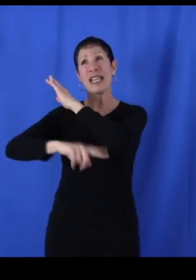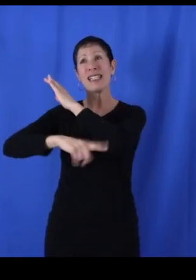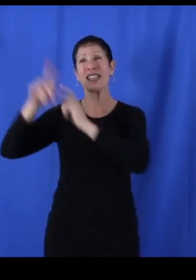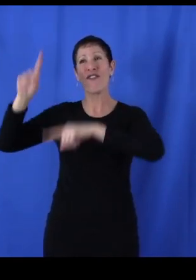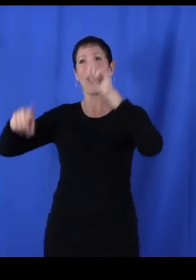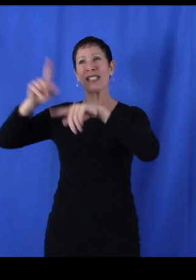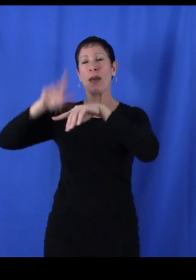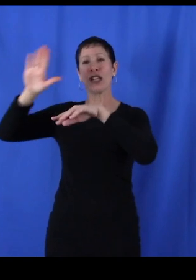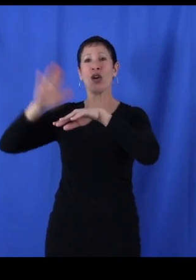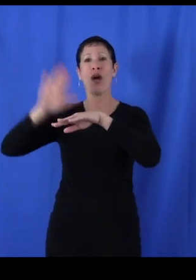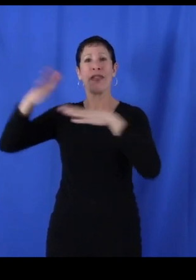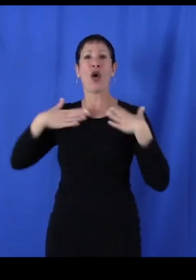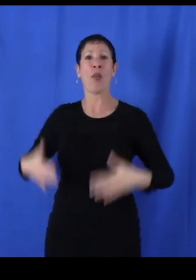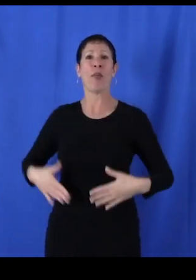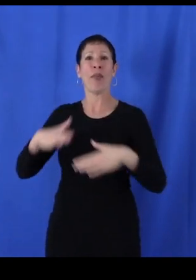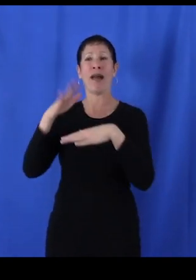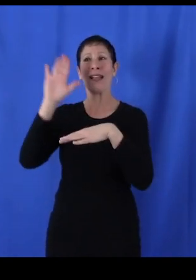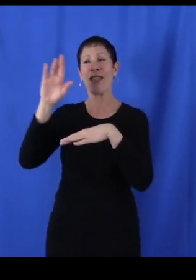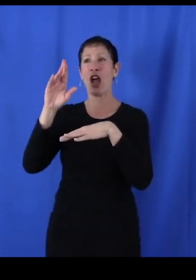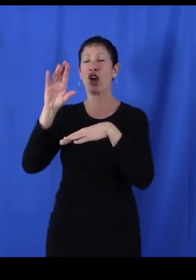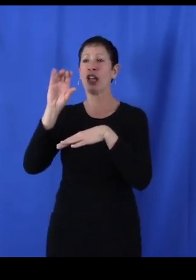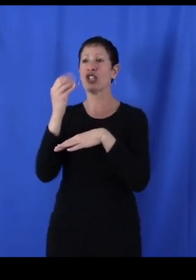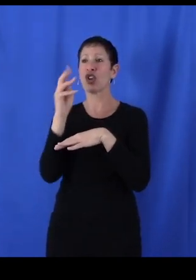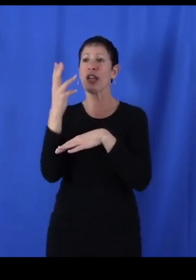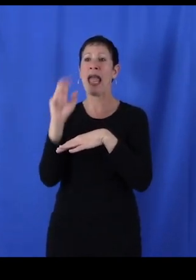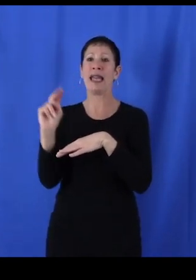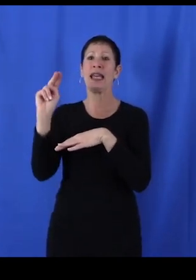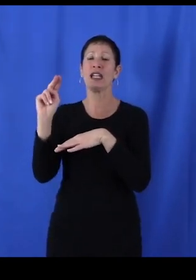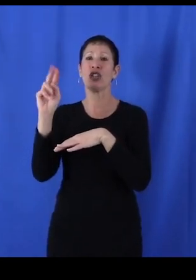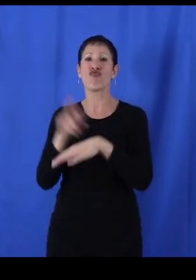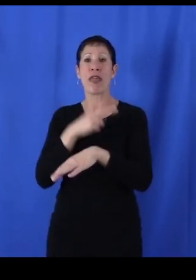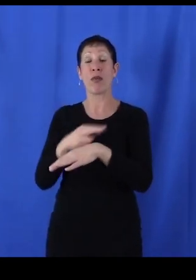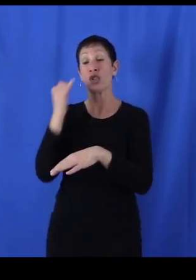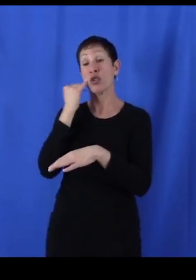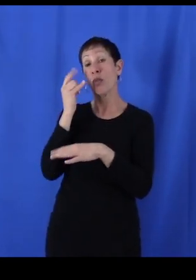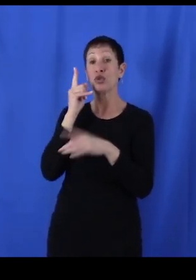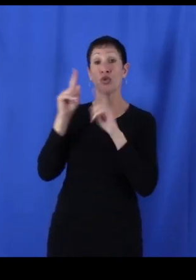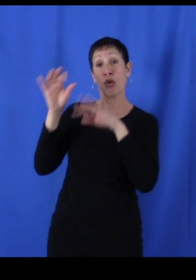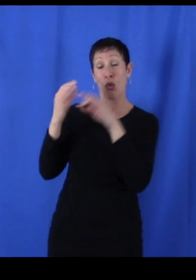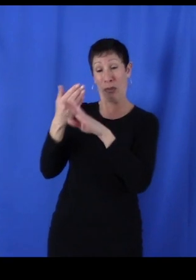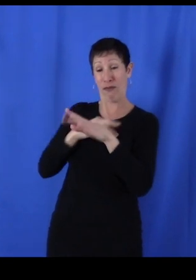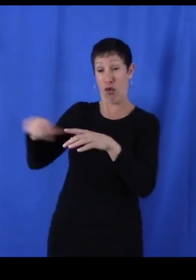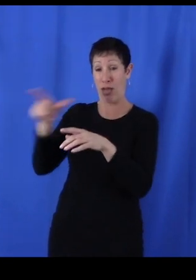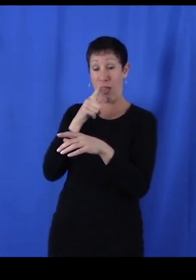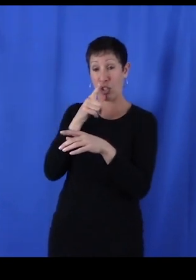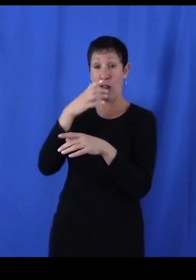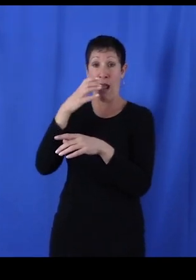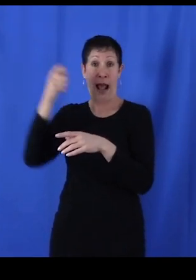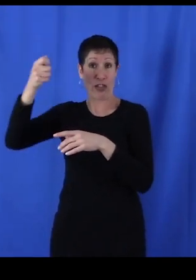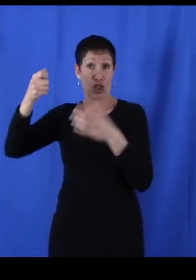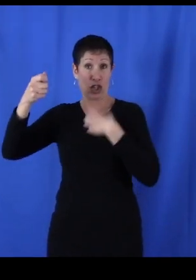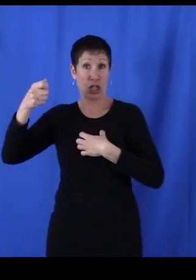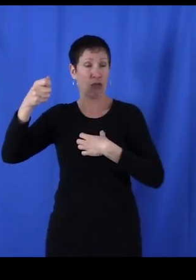with their circadian rhythms. Right? So if you go right before lunch and the judge